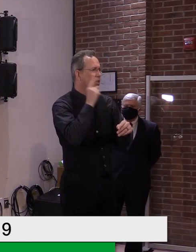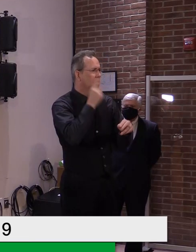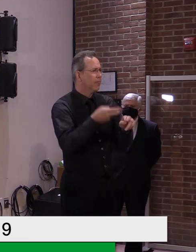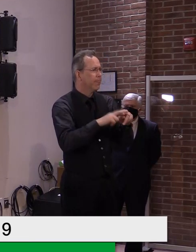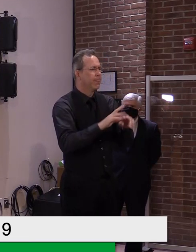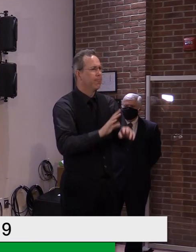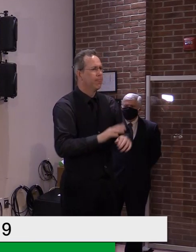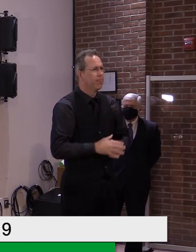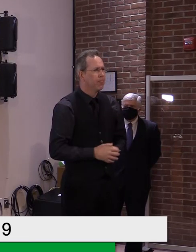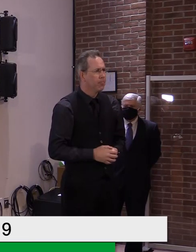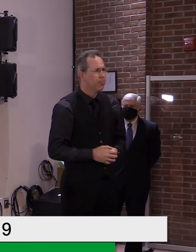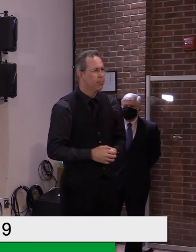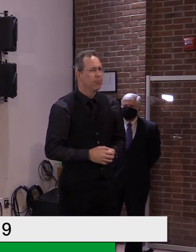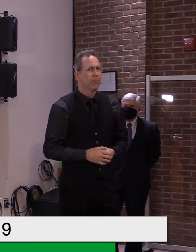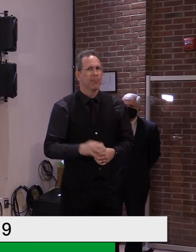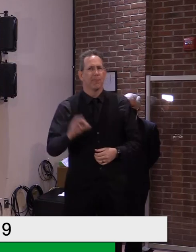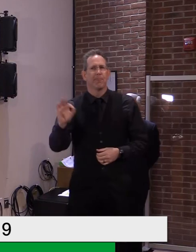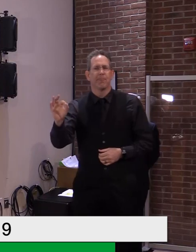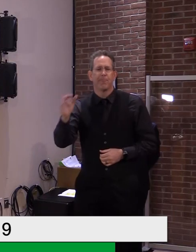Okay, thanks very much.